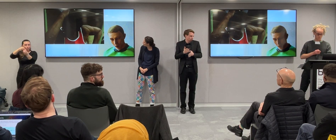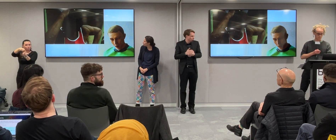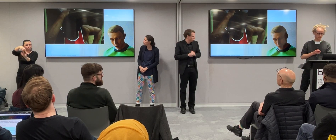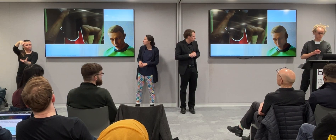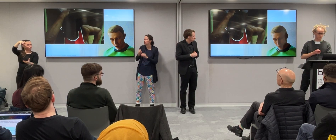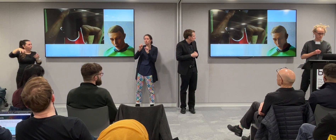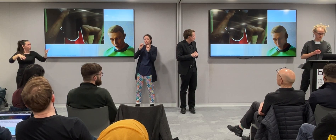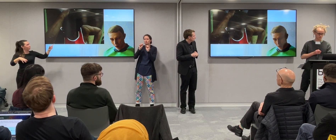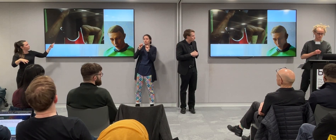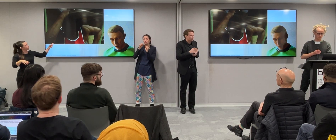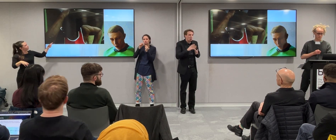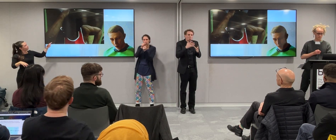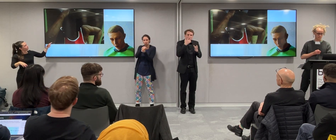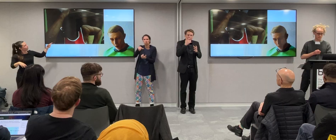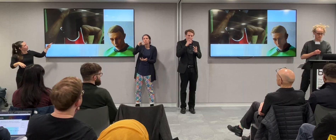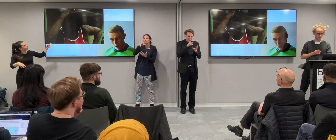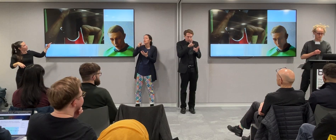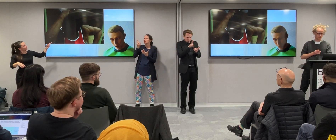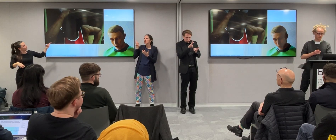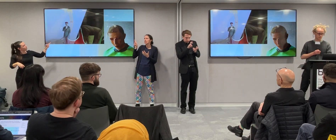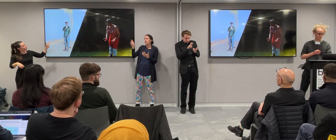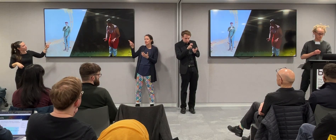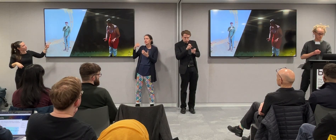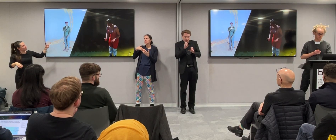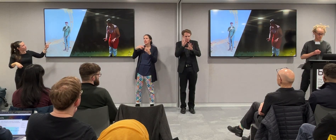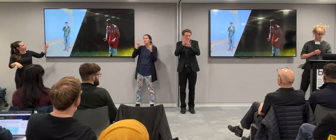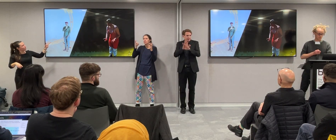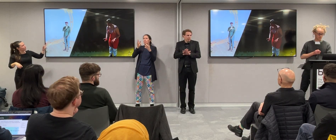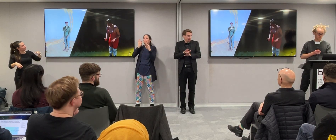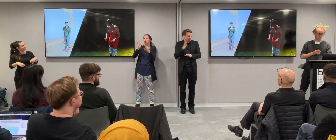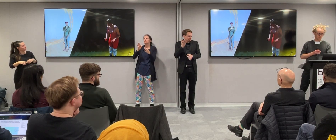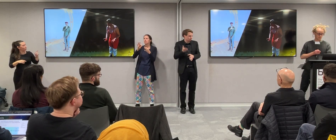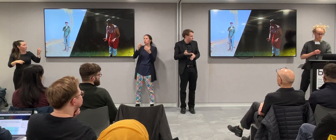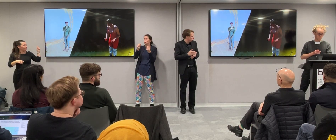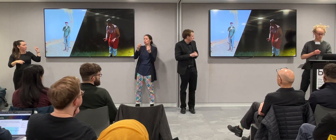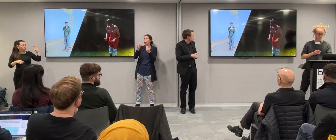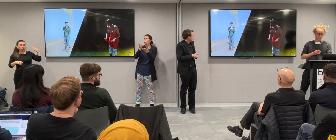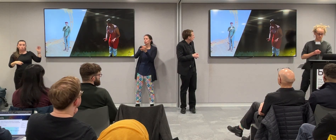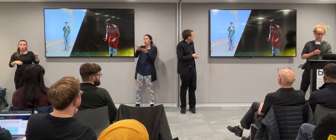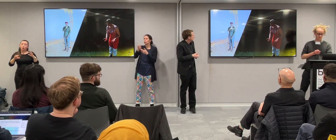gather from it, and each of those comes basically with perfect ground truth.